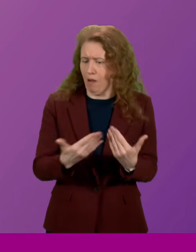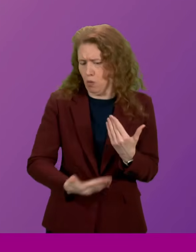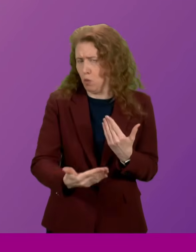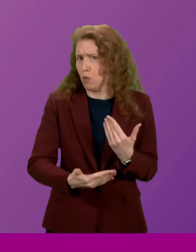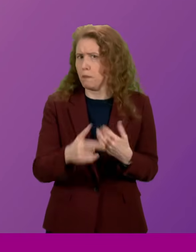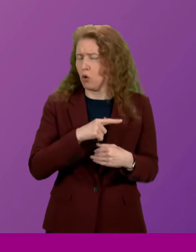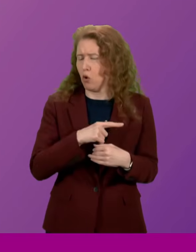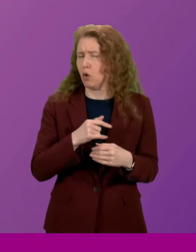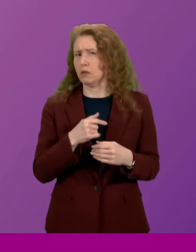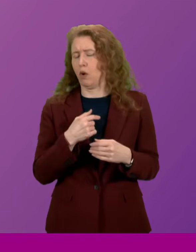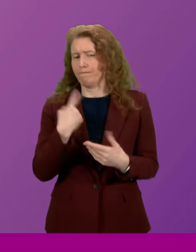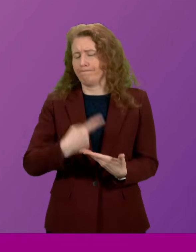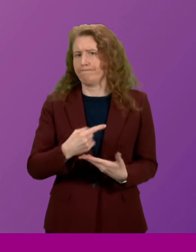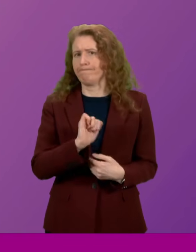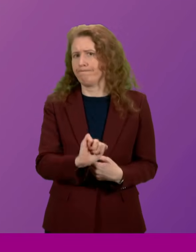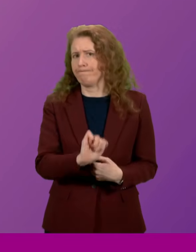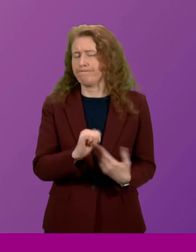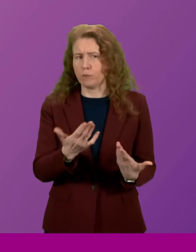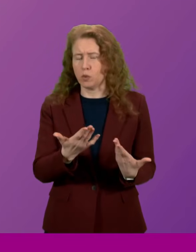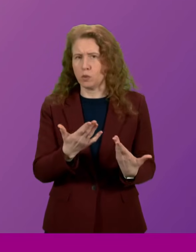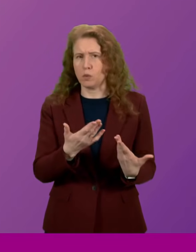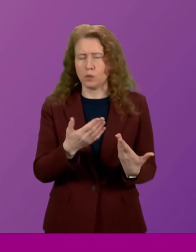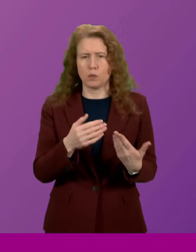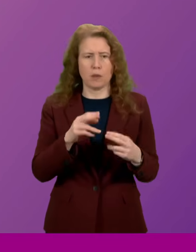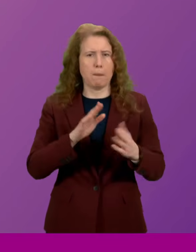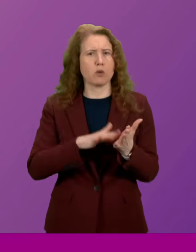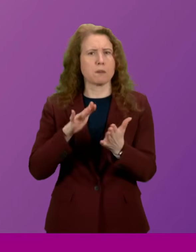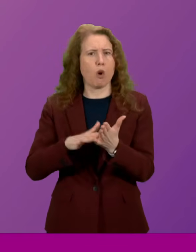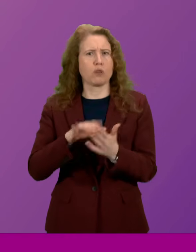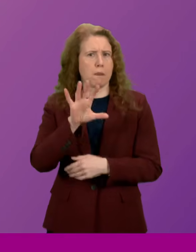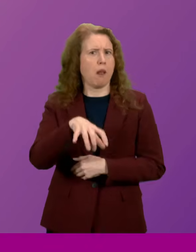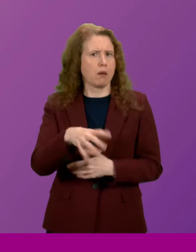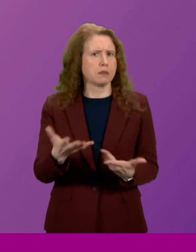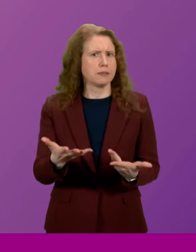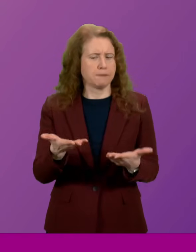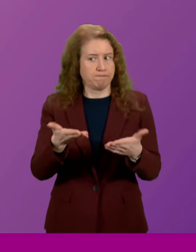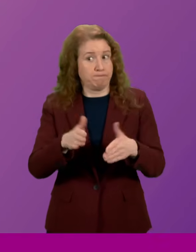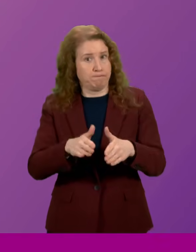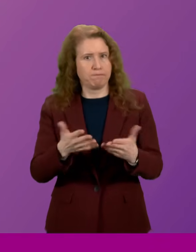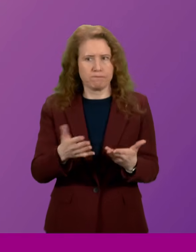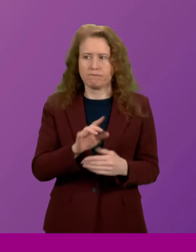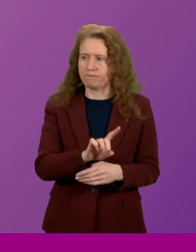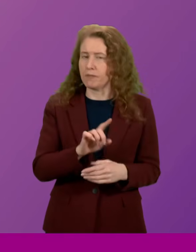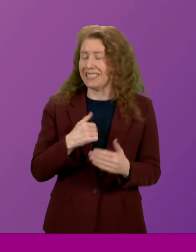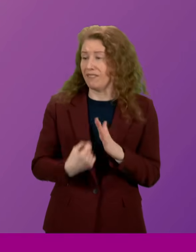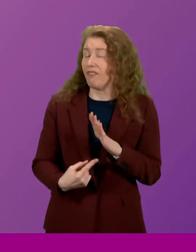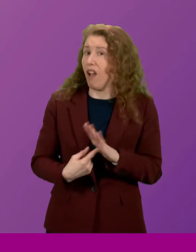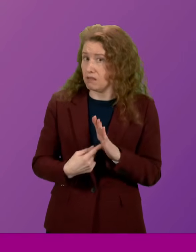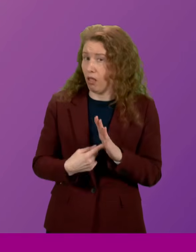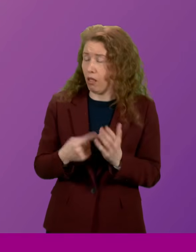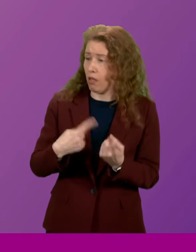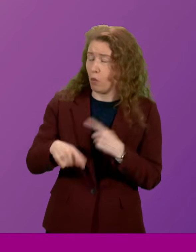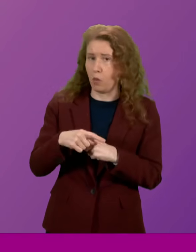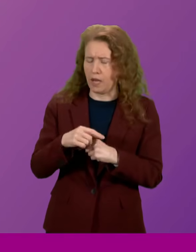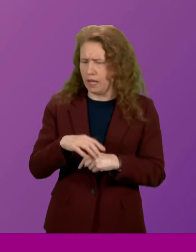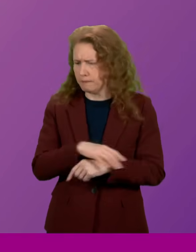as a consequence of the decision in connection with the Mossmoran plant. It is absolutely vital that we take